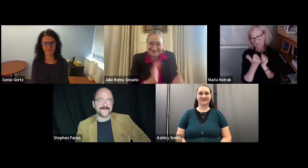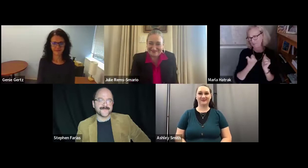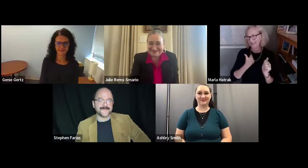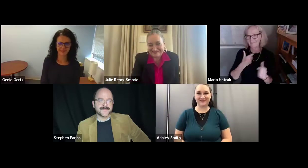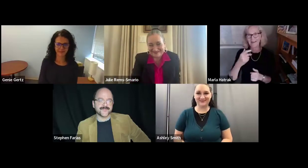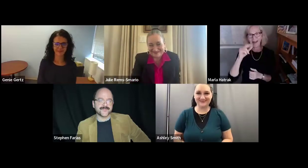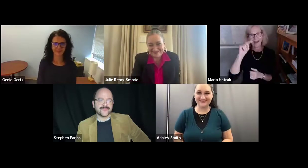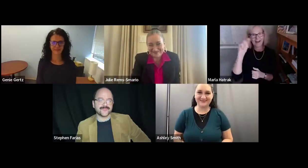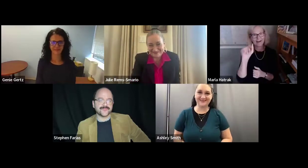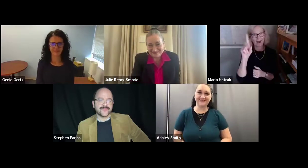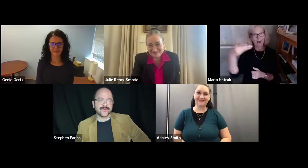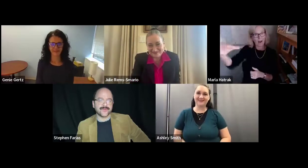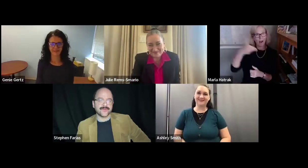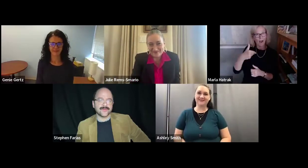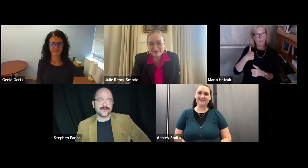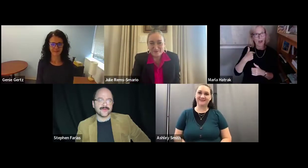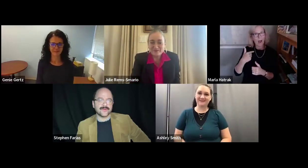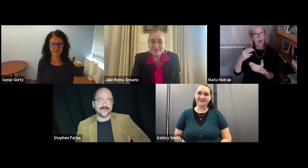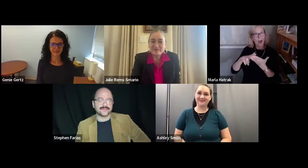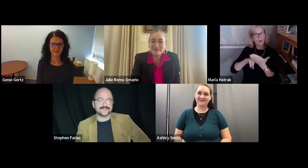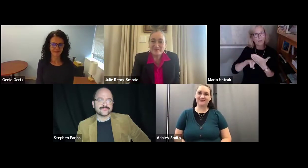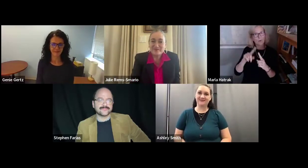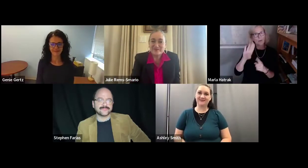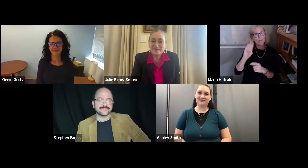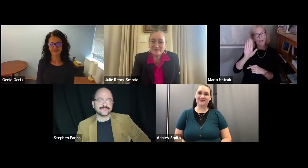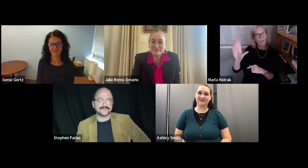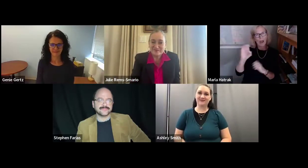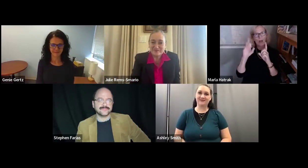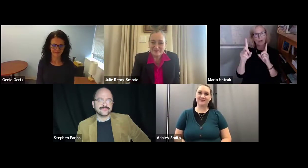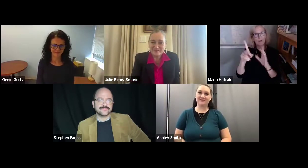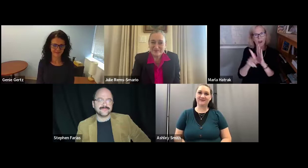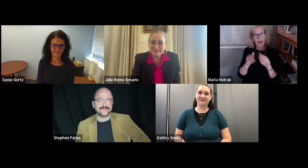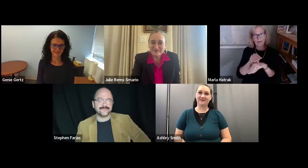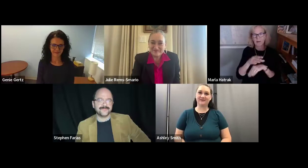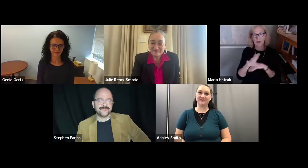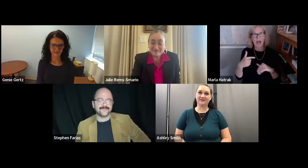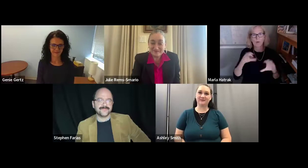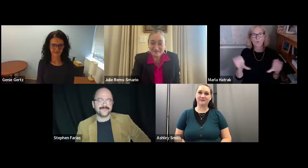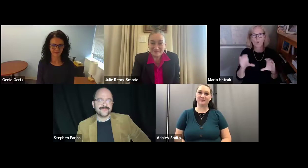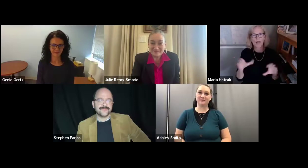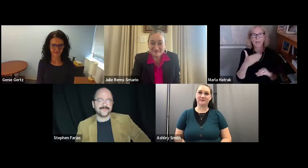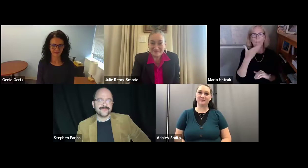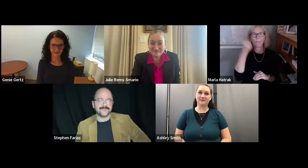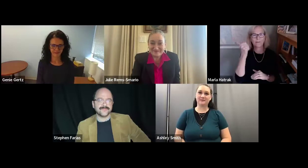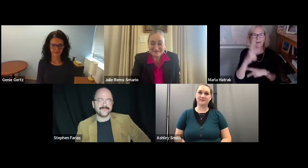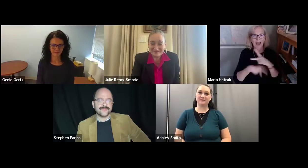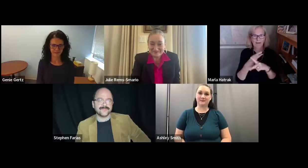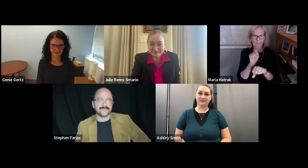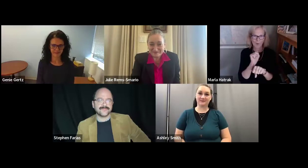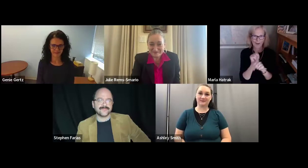okay, what am I going to do next with my life? And then I got a bid from NAD to go back and be their educational policy